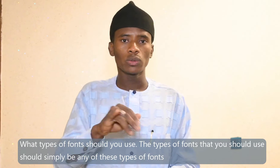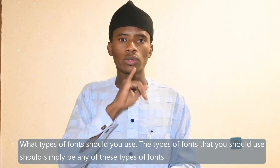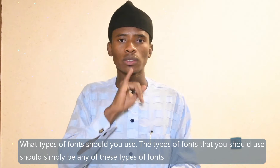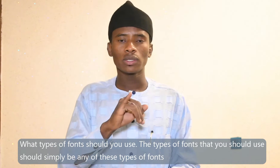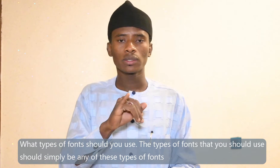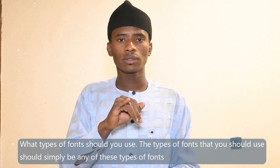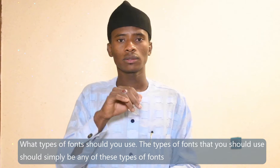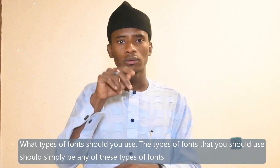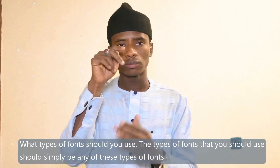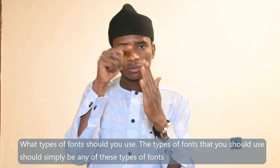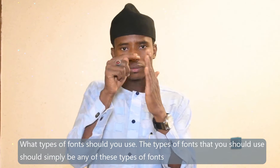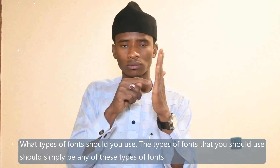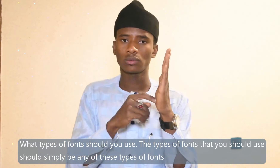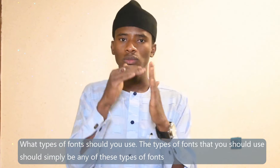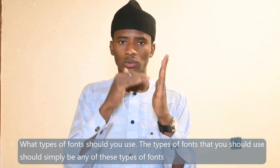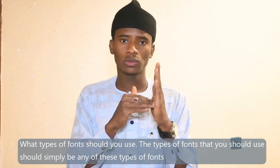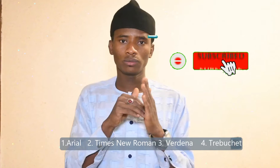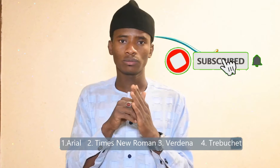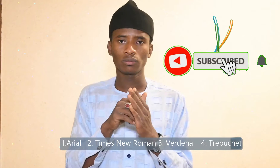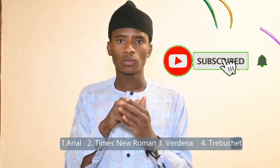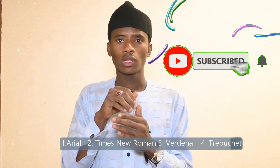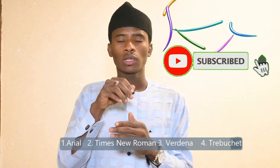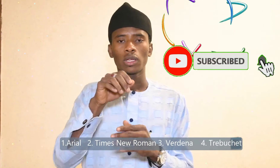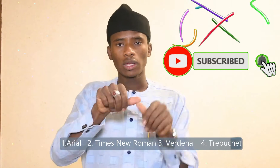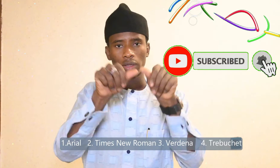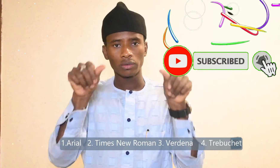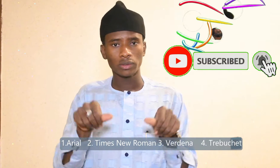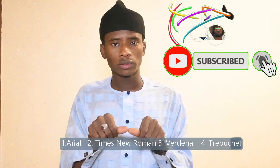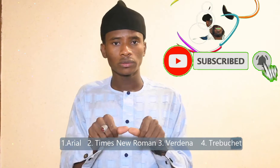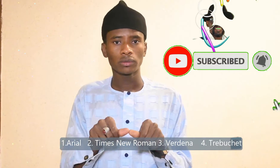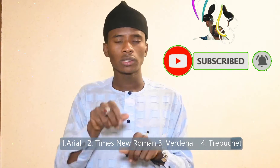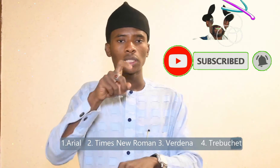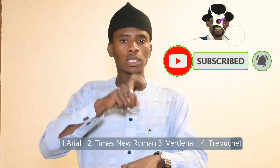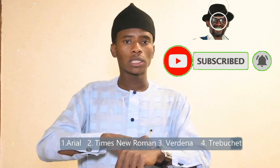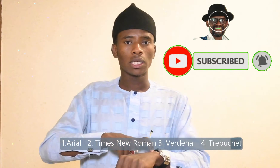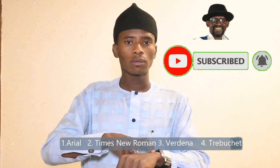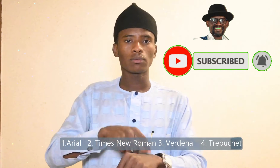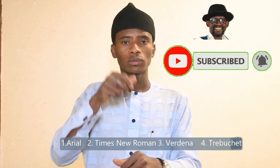types of fonts are good. Arial, Times New Roman,